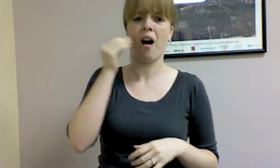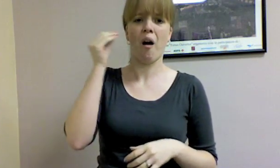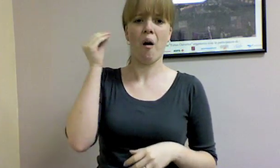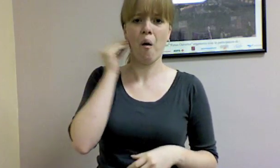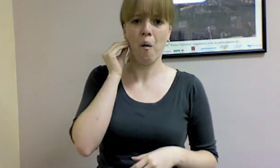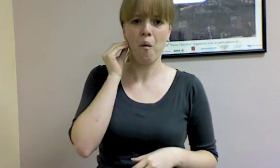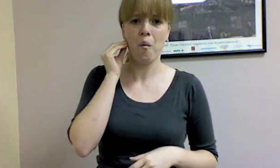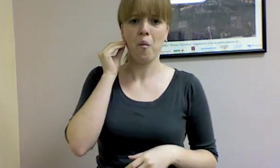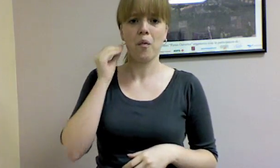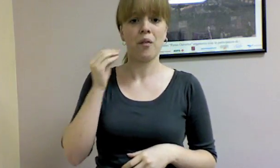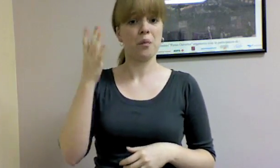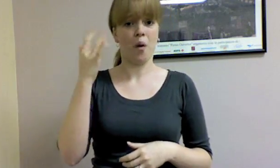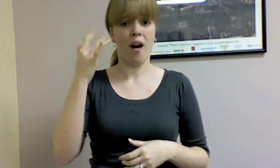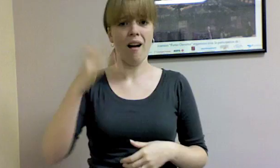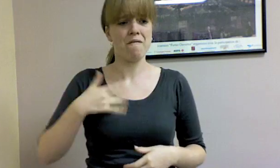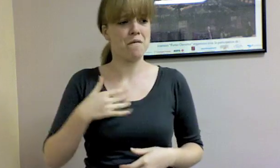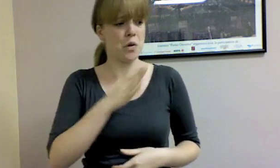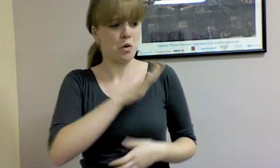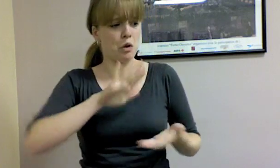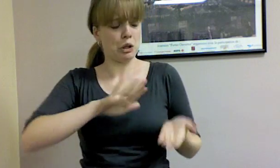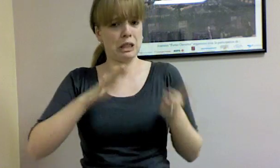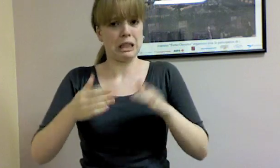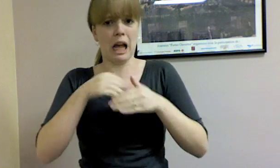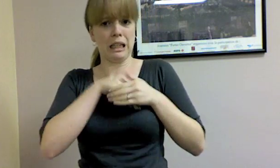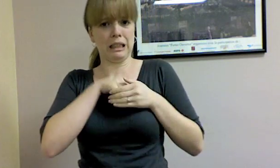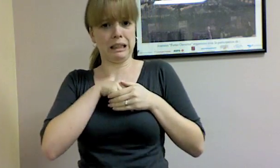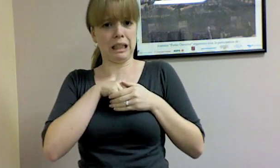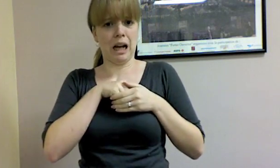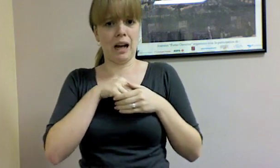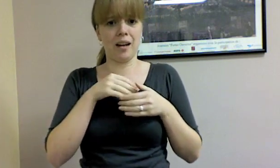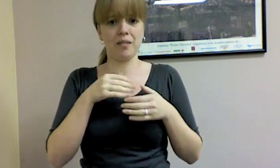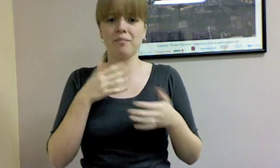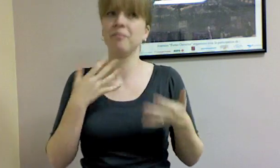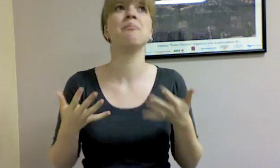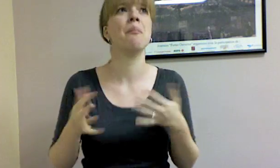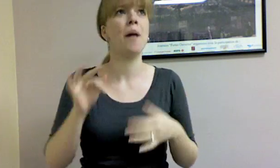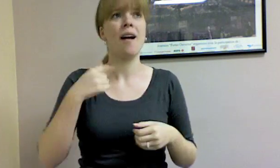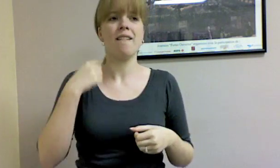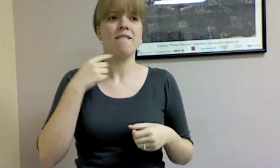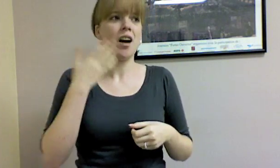death of me inside. Perhaps if I had been there and acted like I did care,